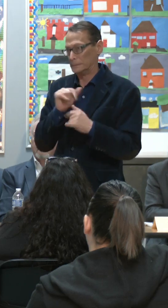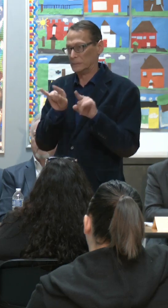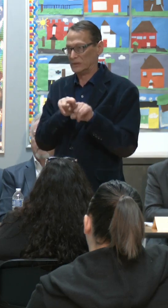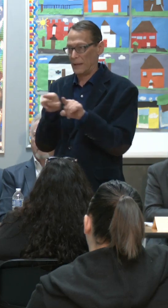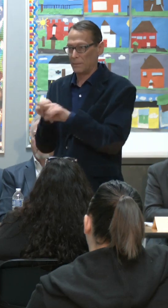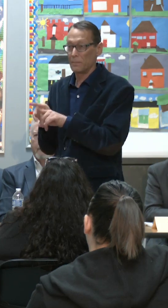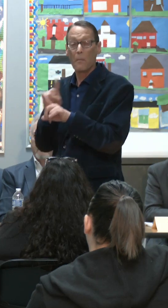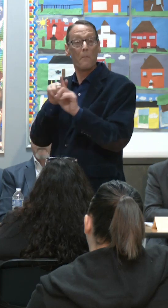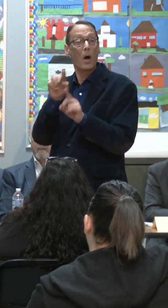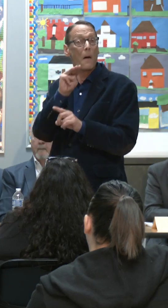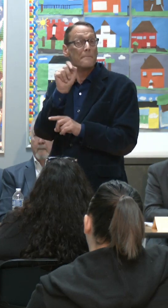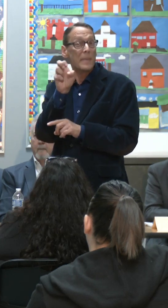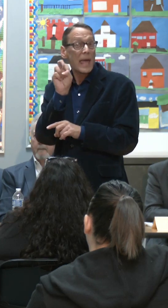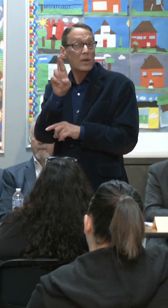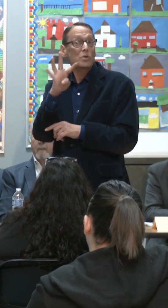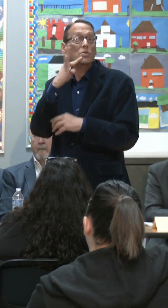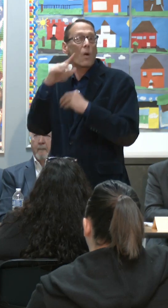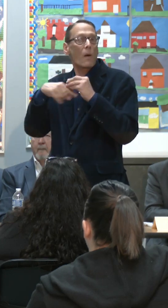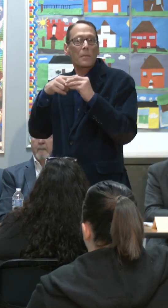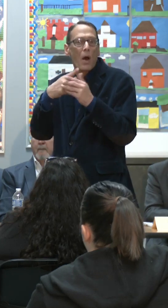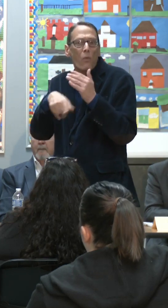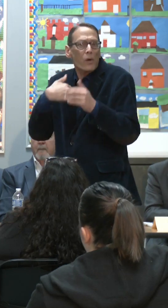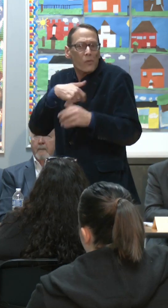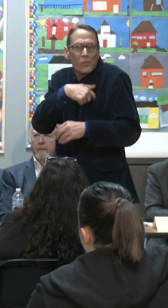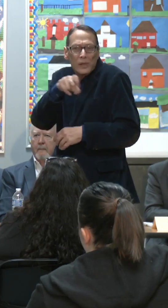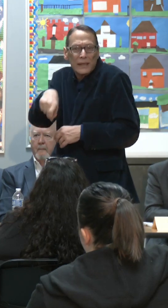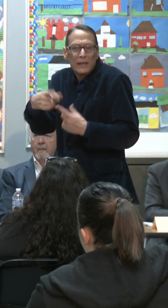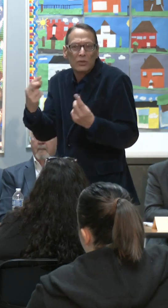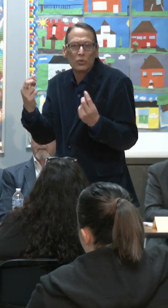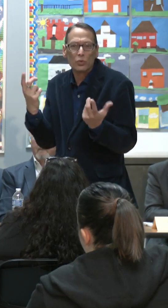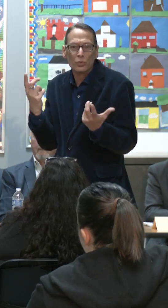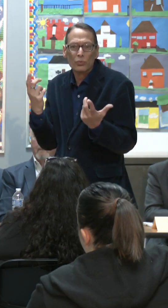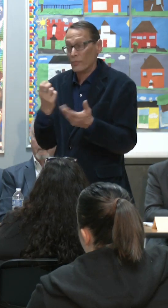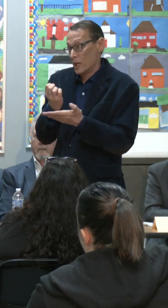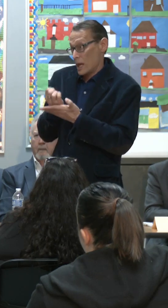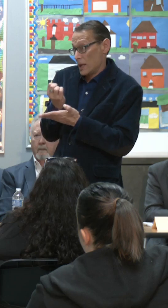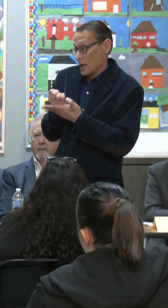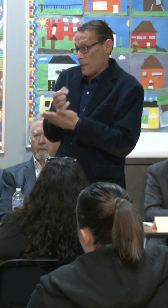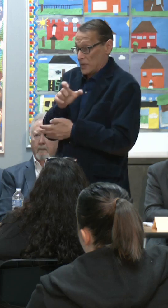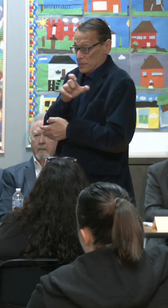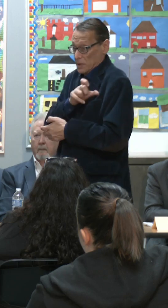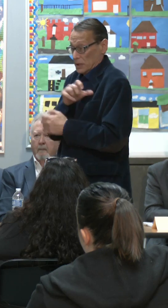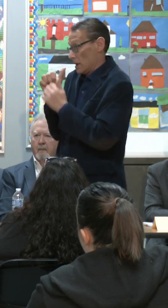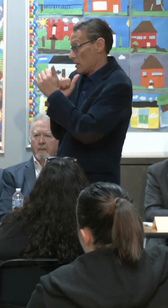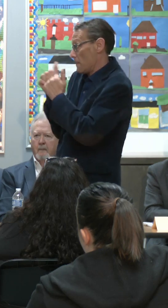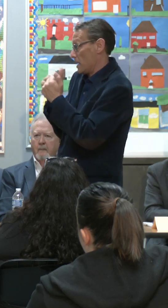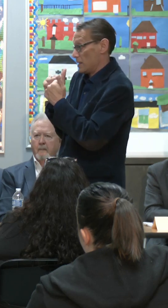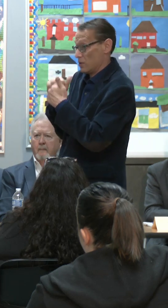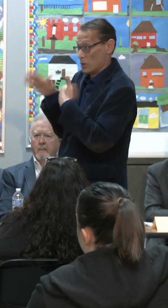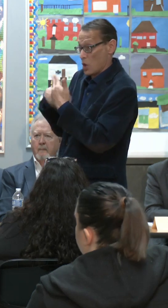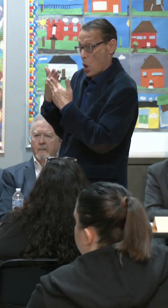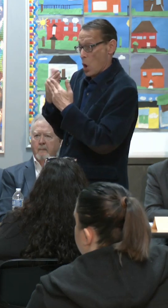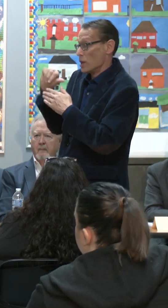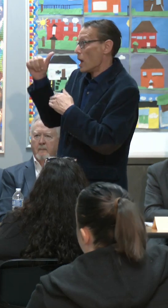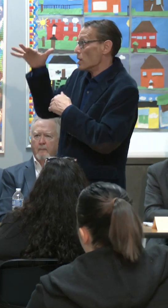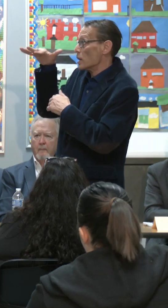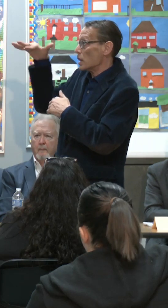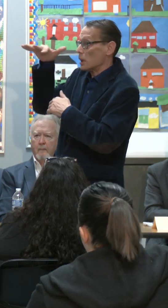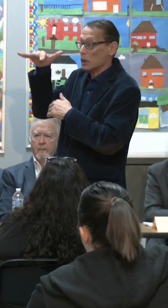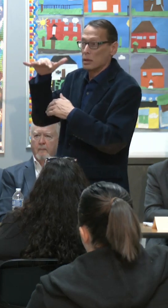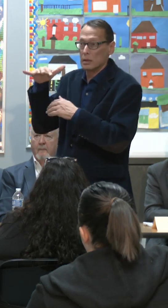getting people back into this profession. Not just in St. Louis, but across the United States. But with that, we have an